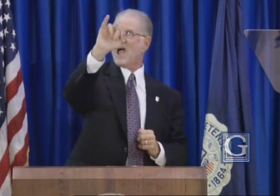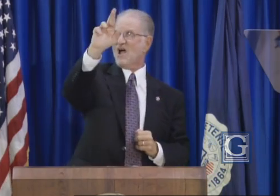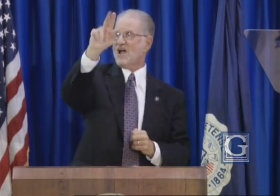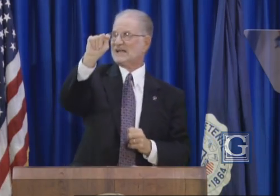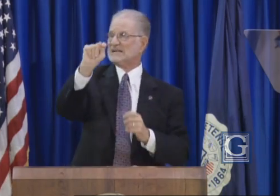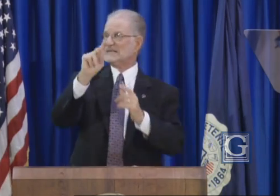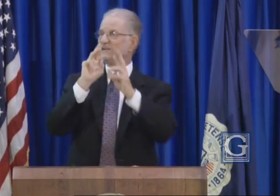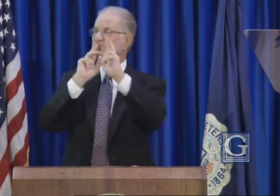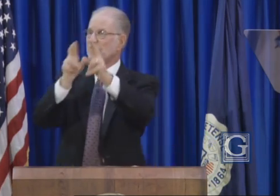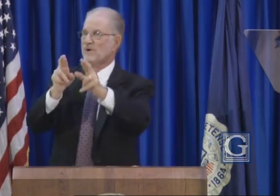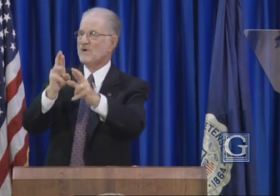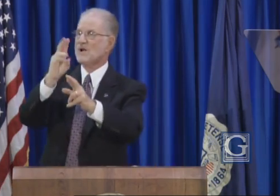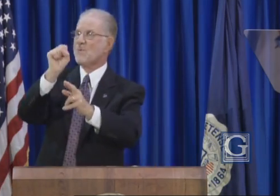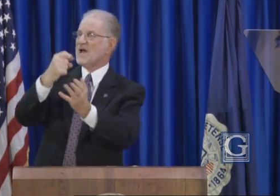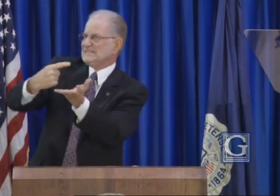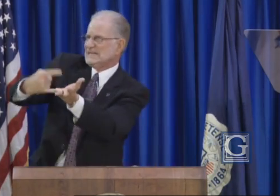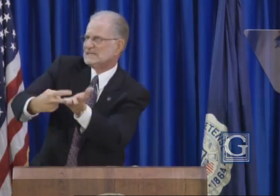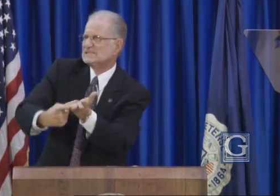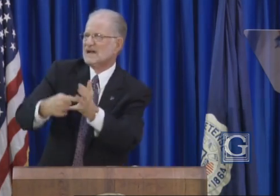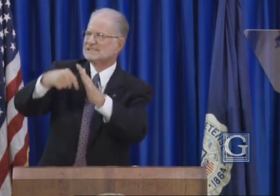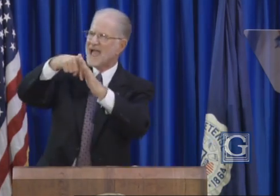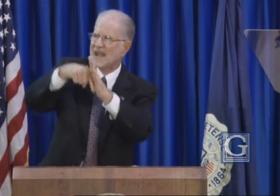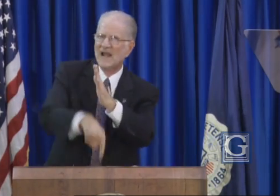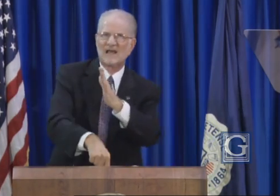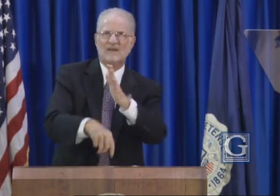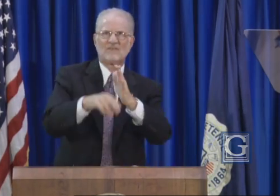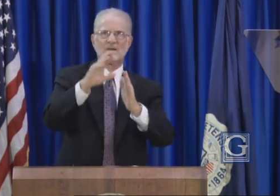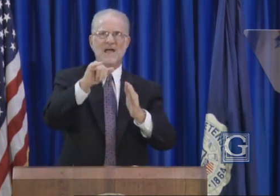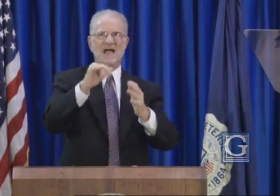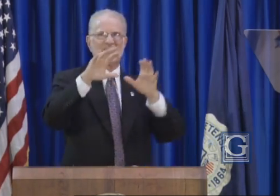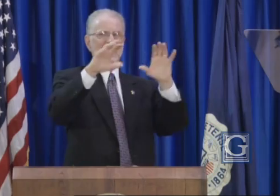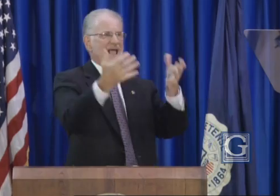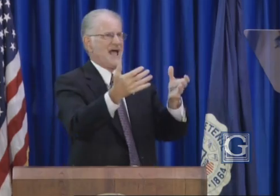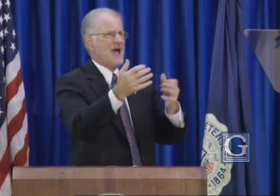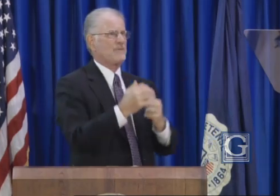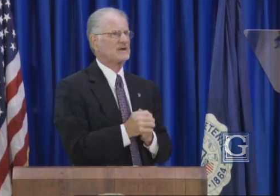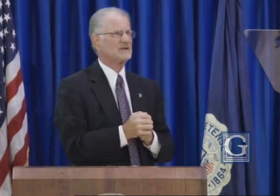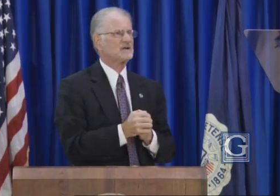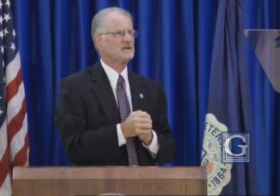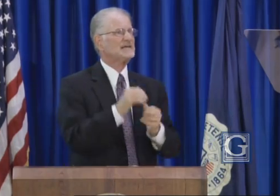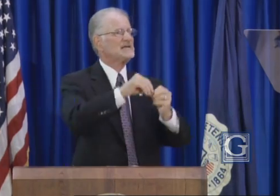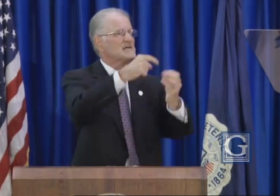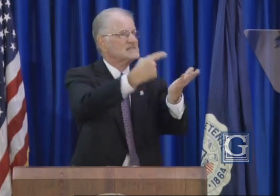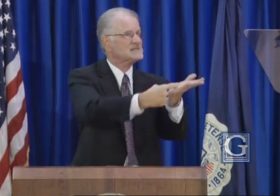manner. The IRT report was discussed at length by the Cabinet